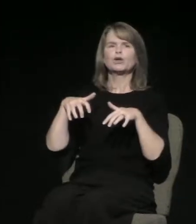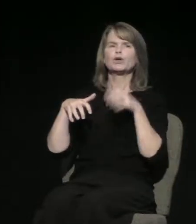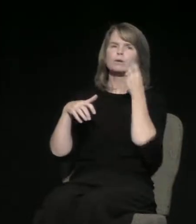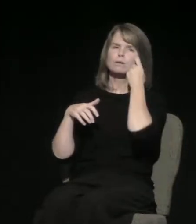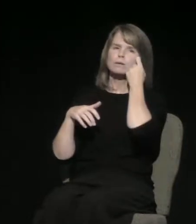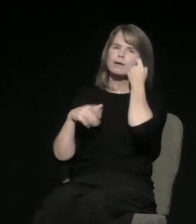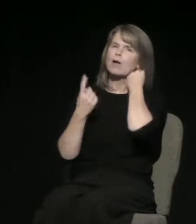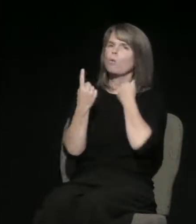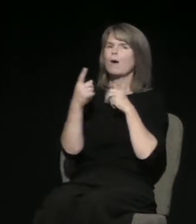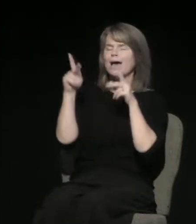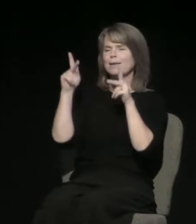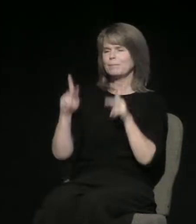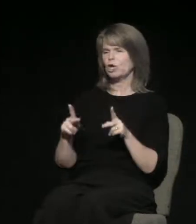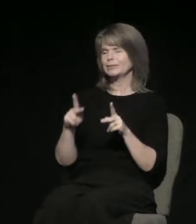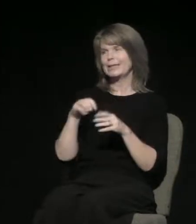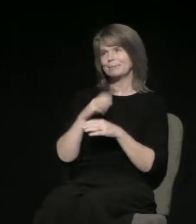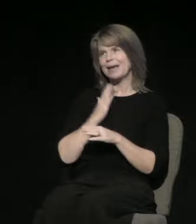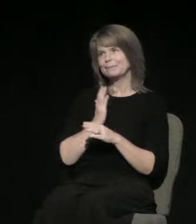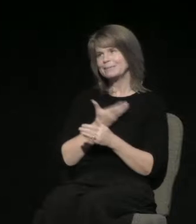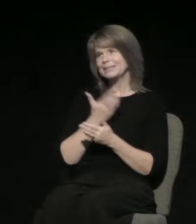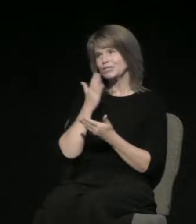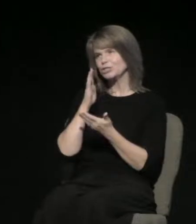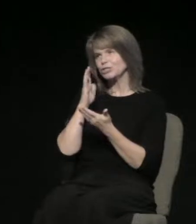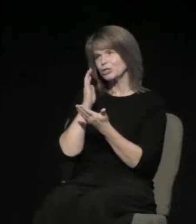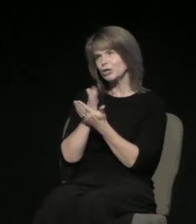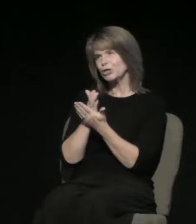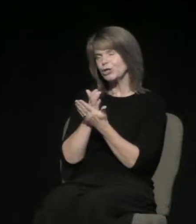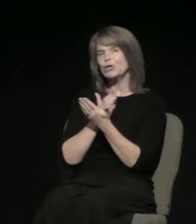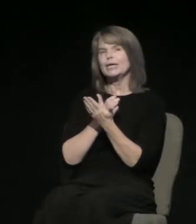There's just one Person that got In my picture There You know